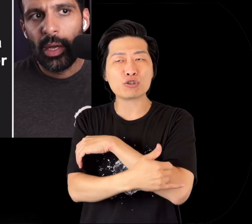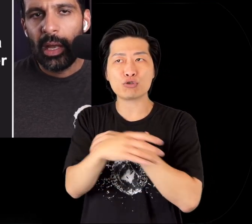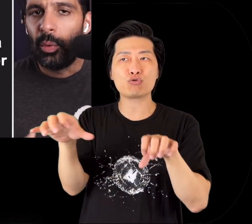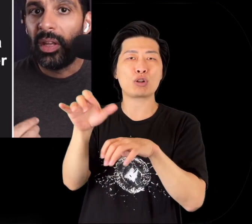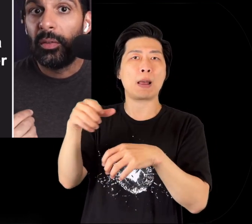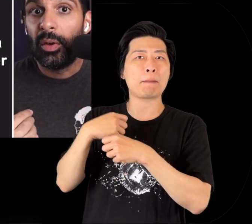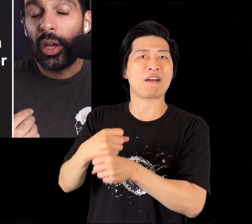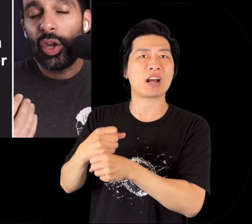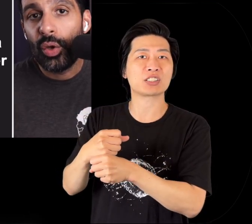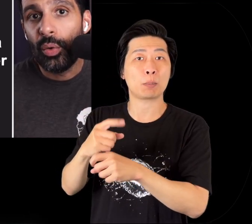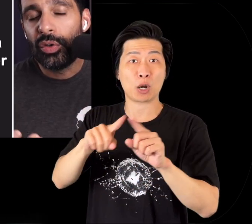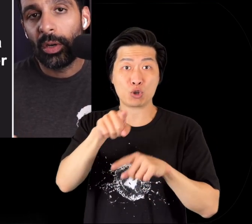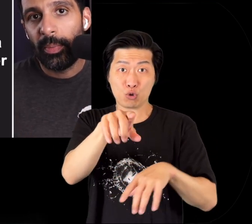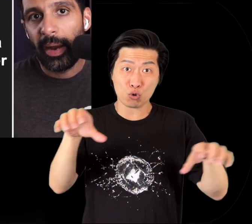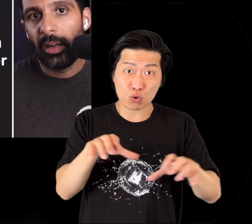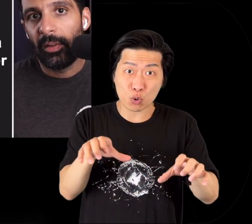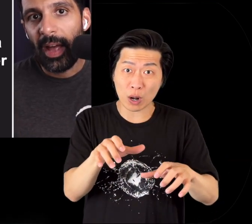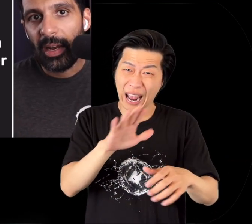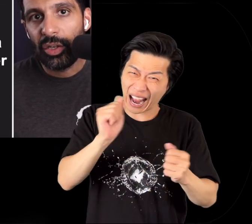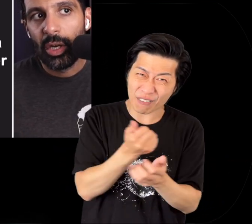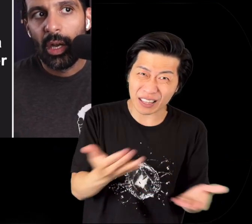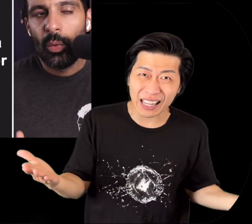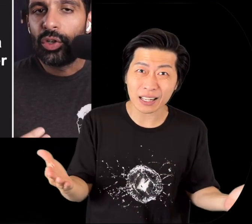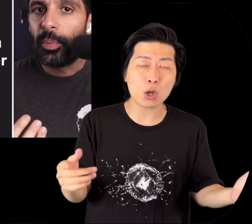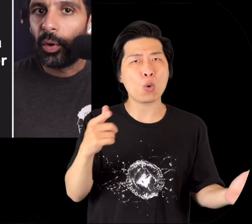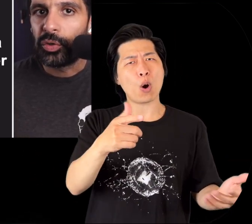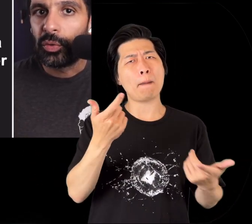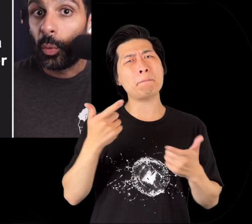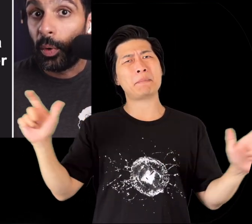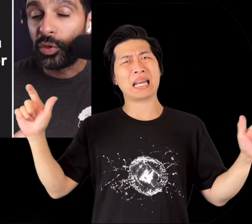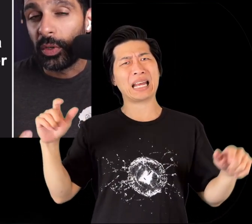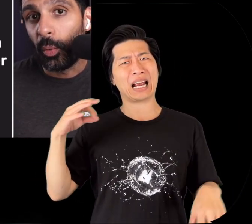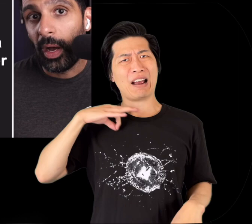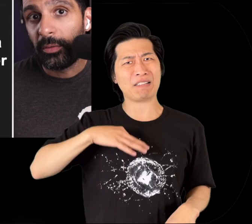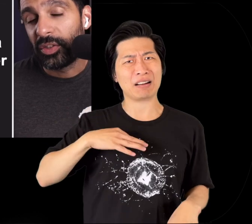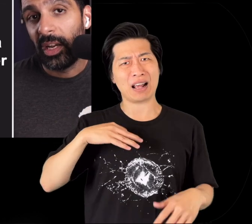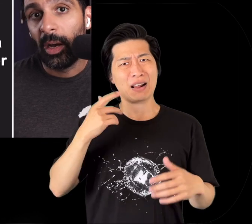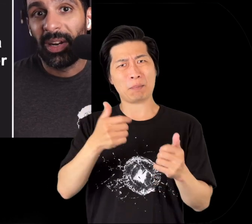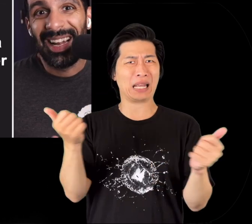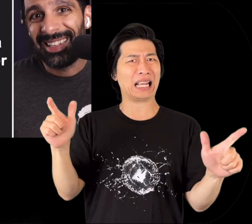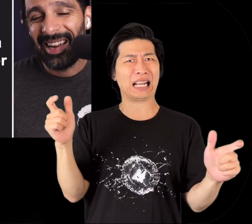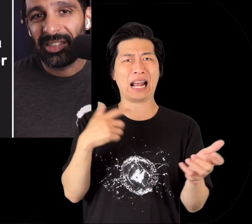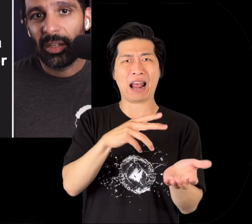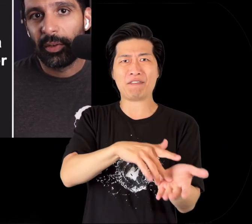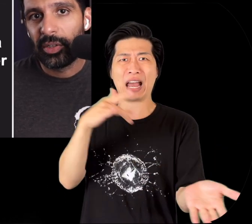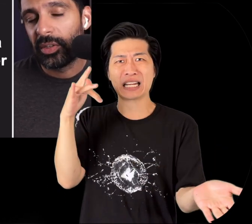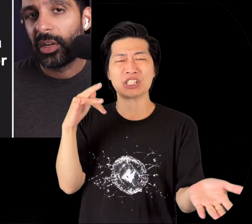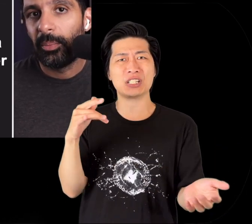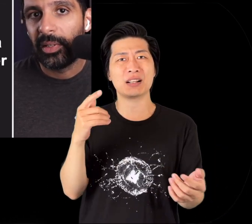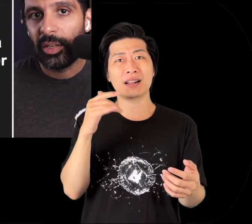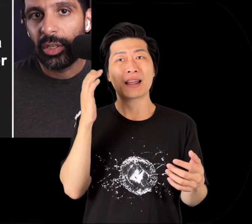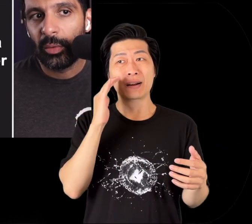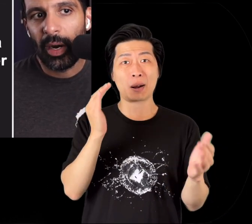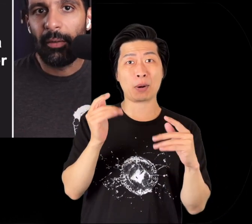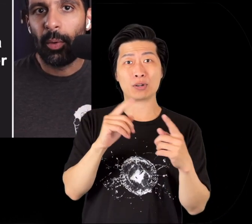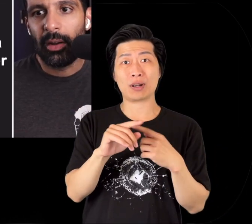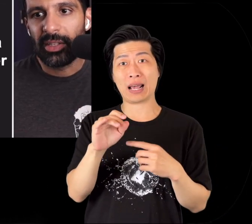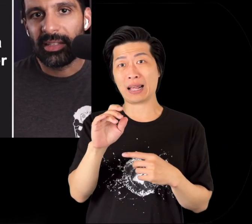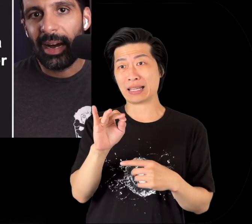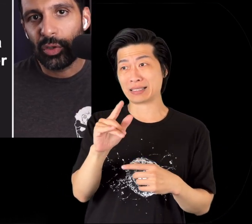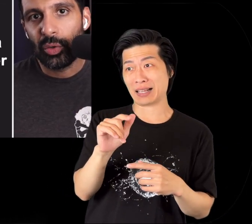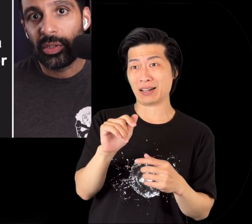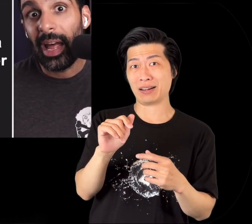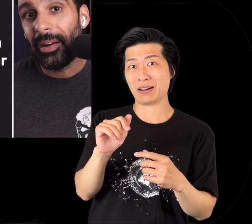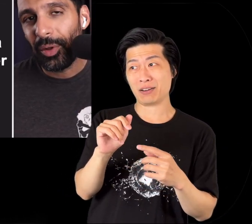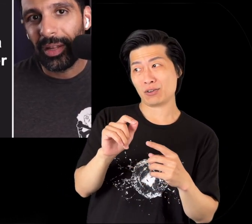you. It will give you a huge competitive advantage, which bodes really well for, say, a company like Tesla versus its competition, where everyone else